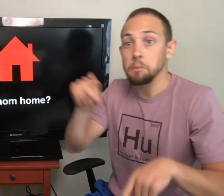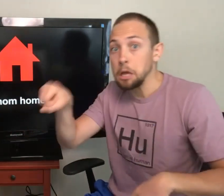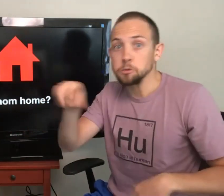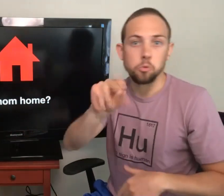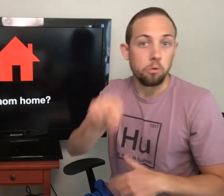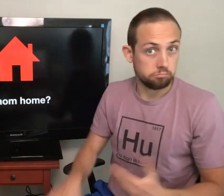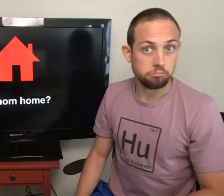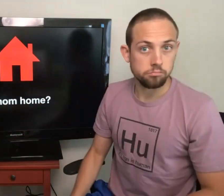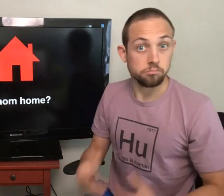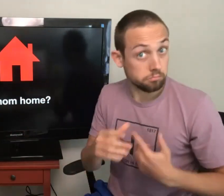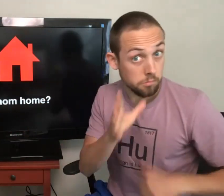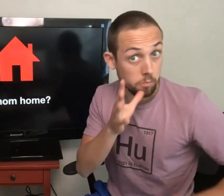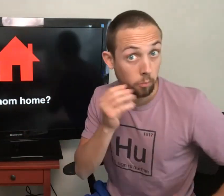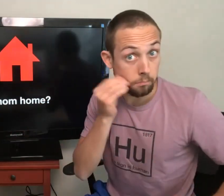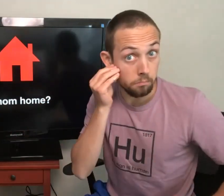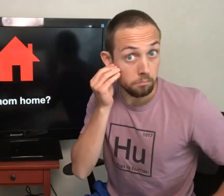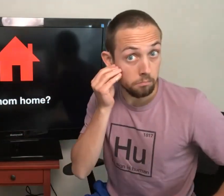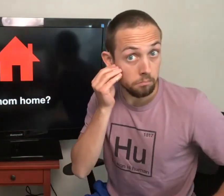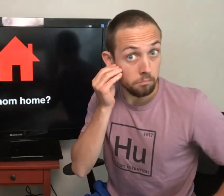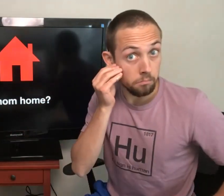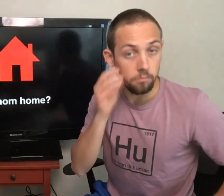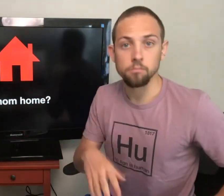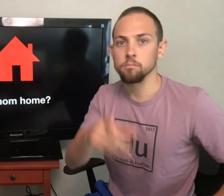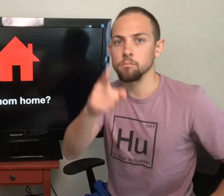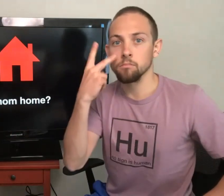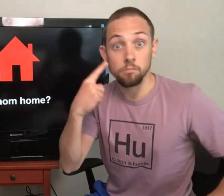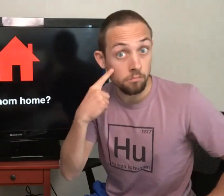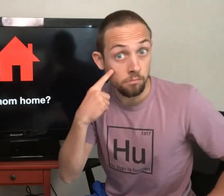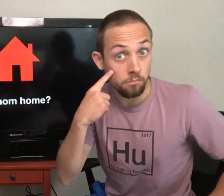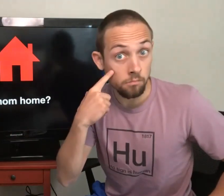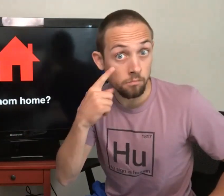So is your mum home? Yes or no? Is your mum home?